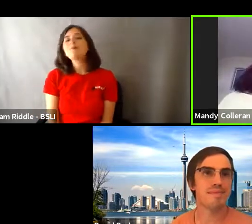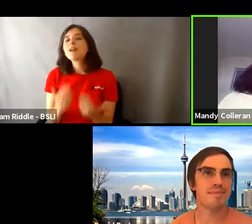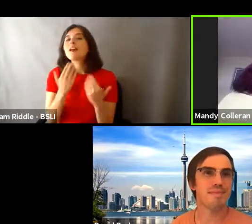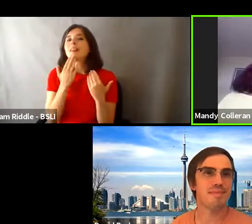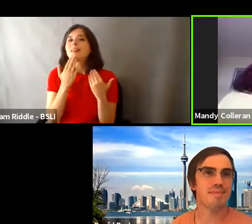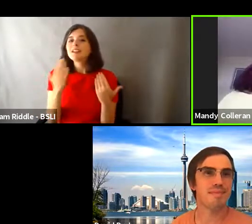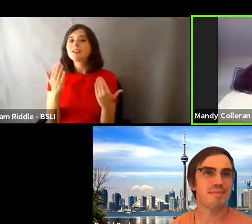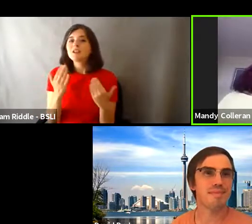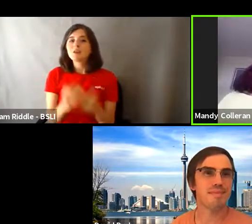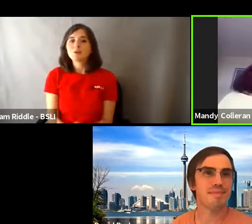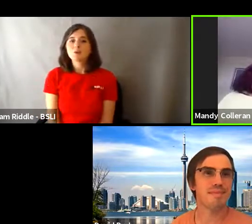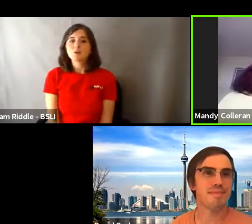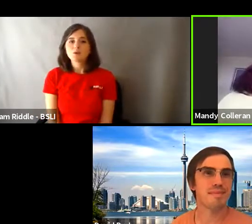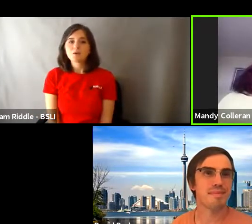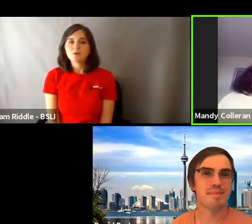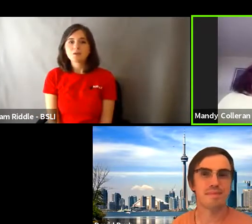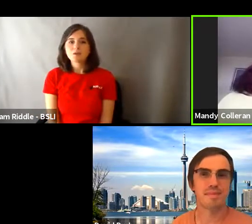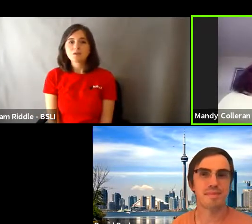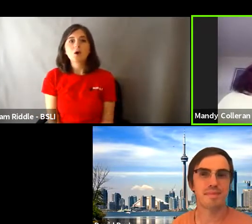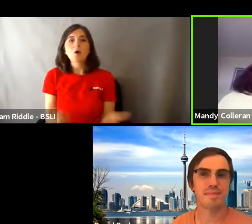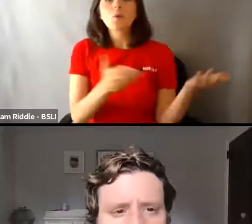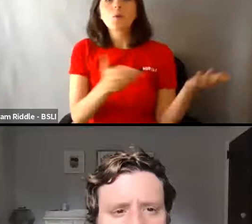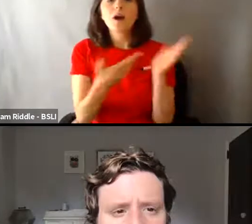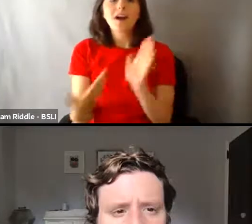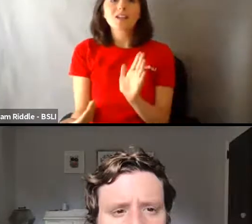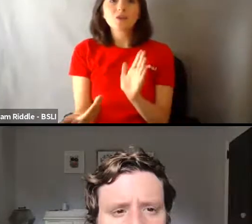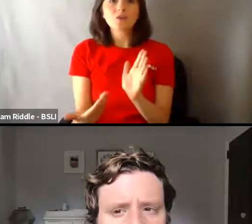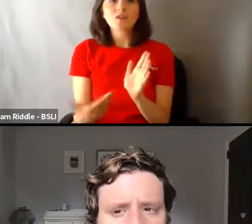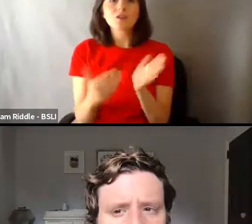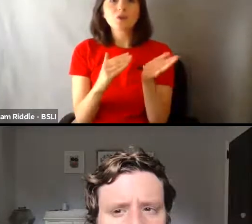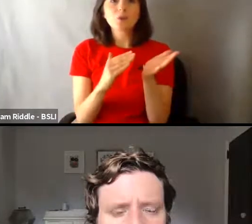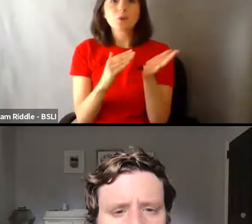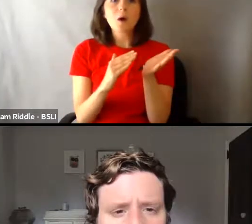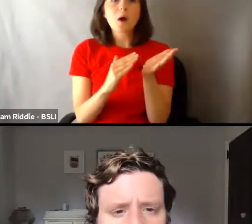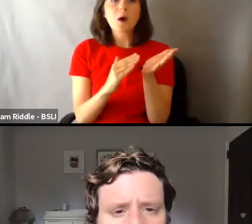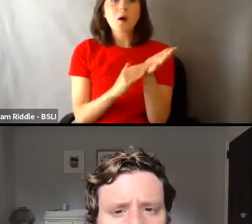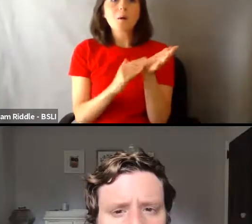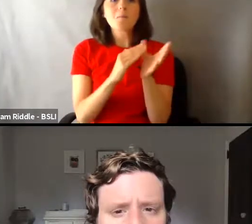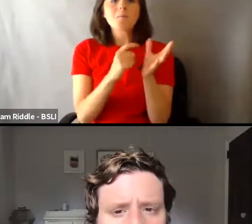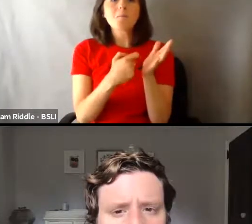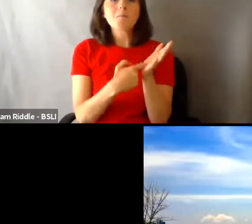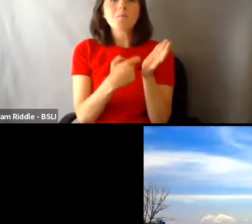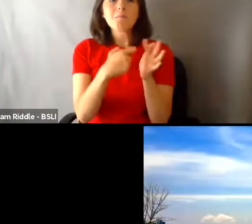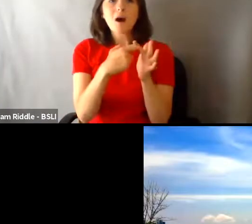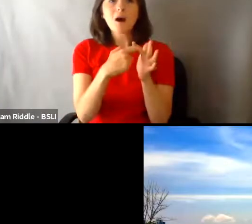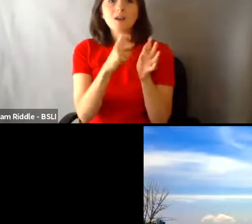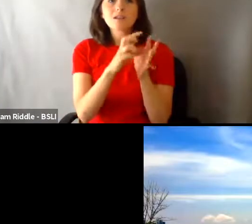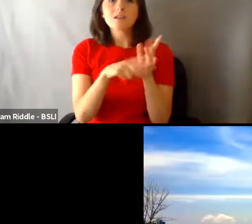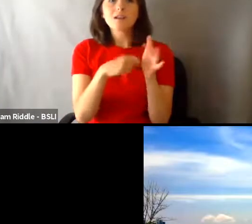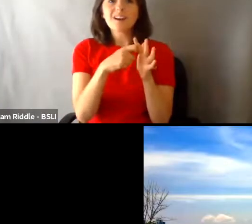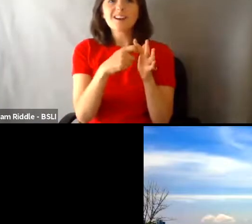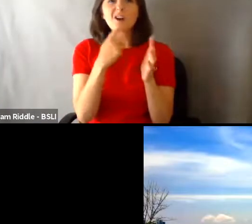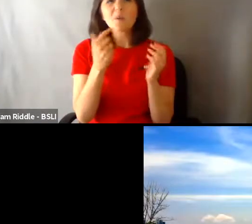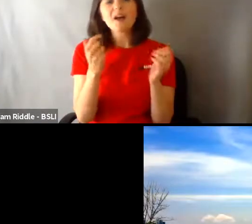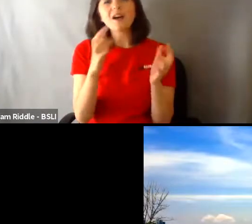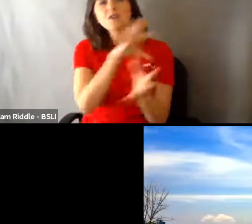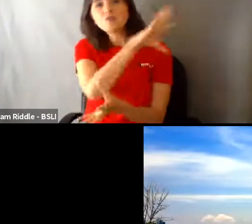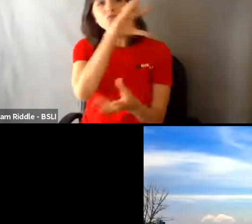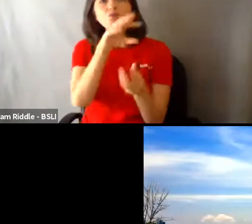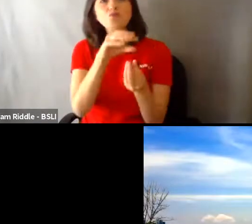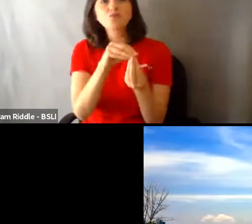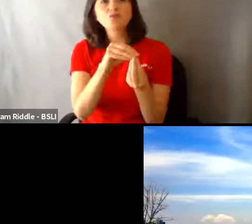And now I'm going to hand over basically to Mark Junk, who's going to sum up the evening, close the